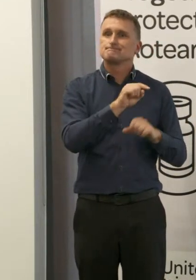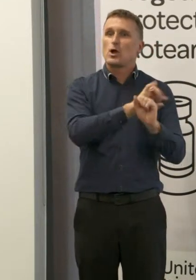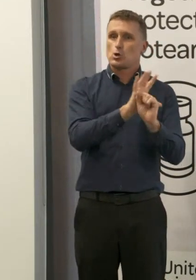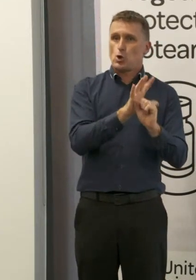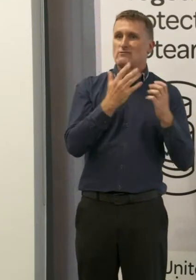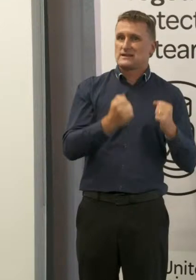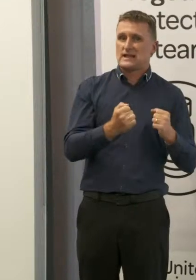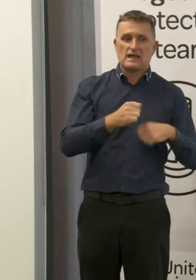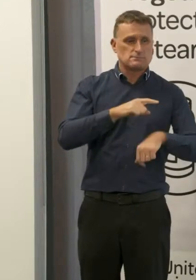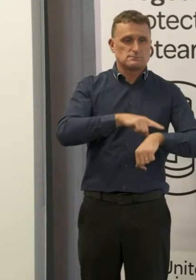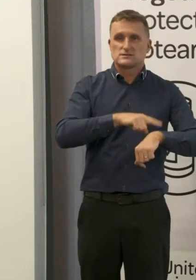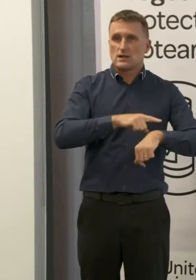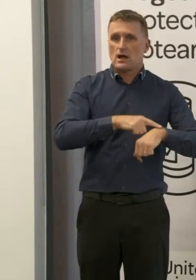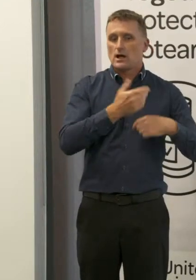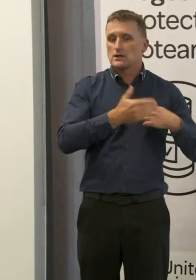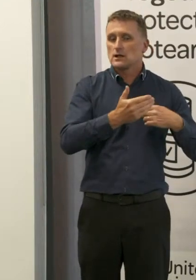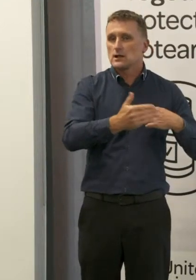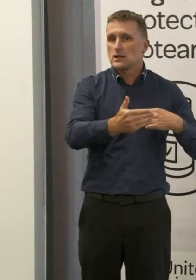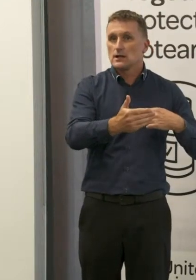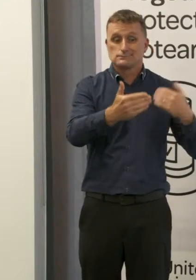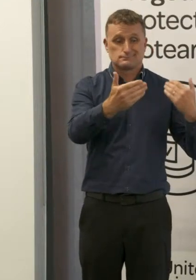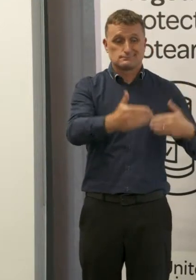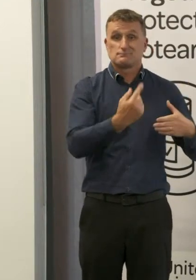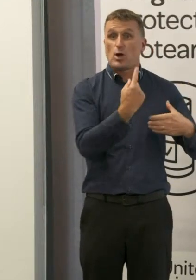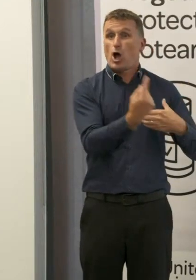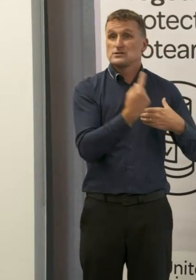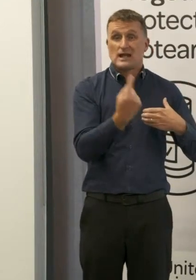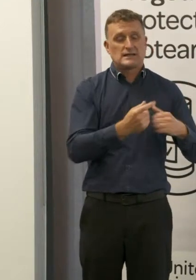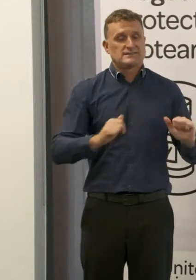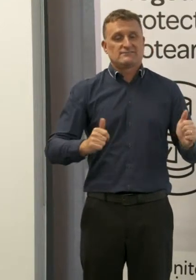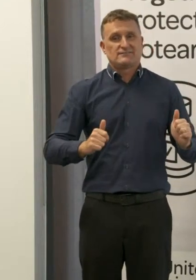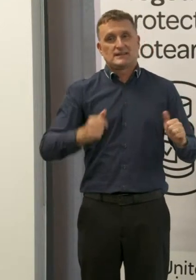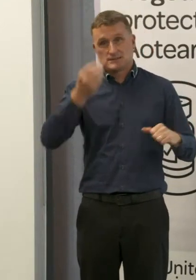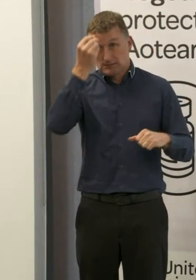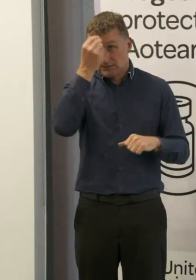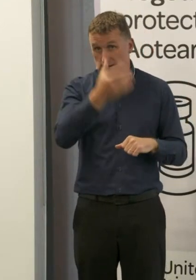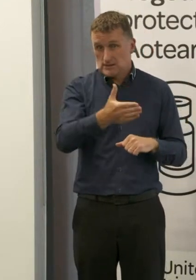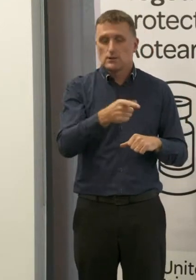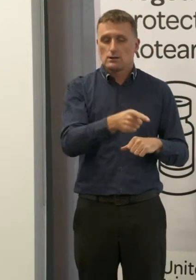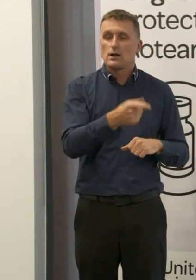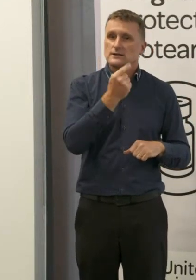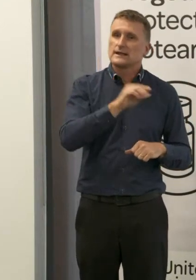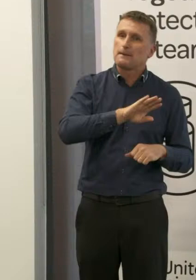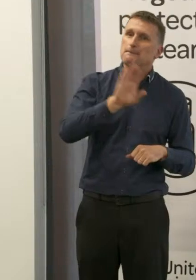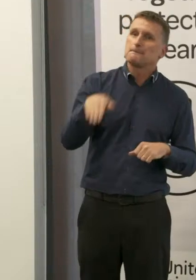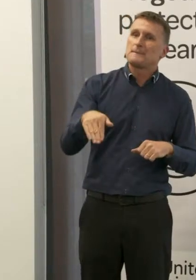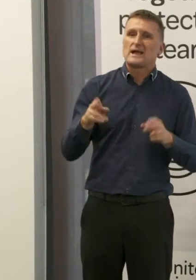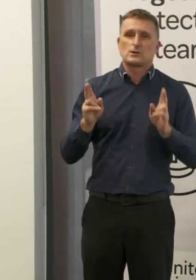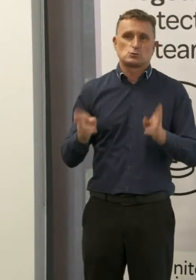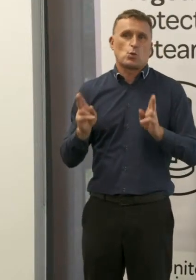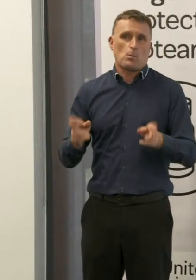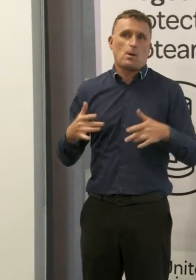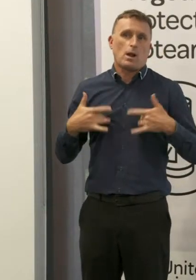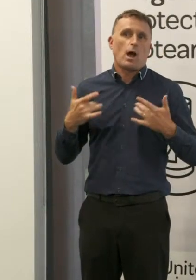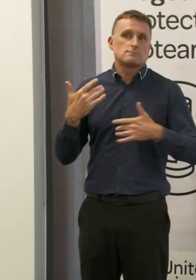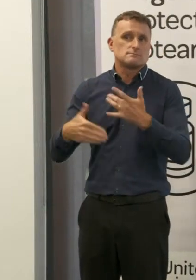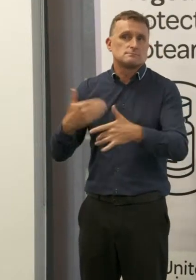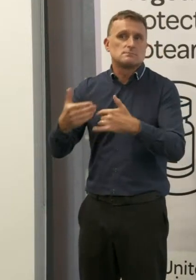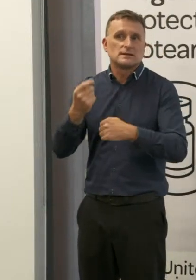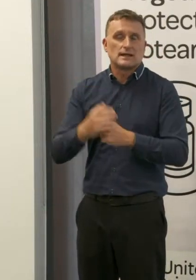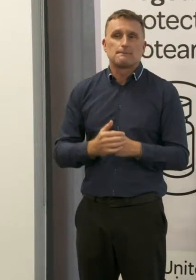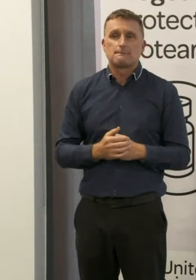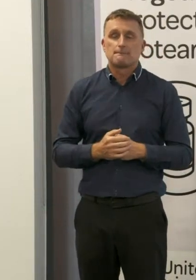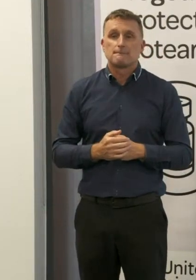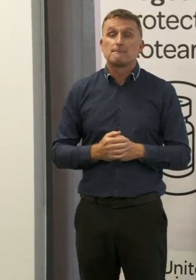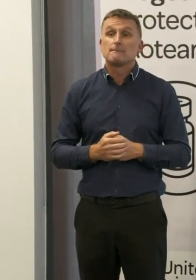of isolation is complete, and then they can return to doing what they normally do. What we will be doing is working with